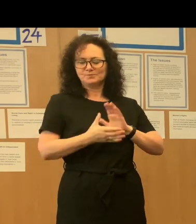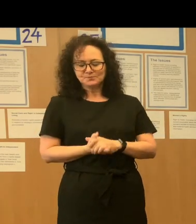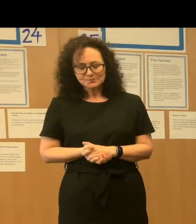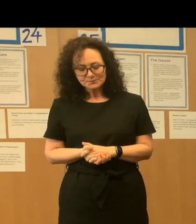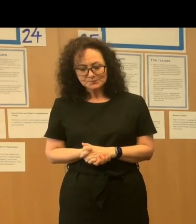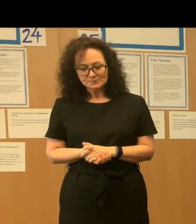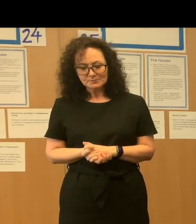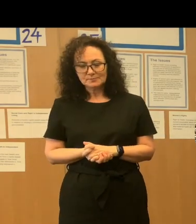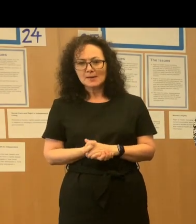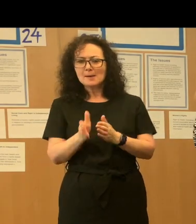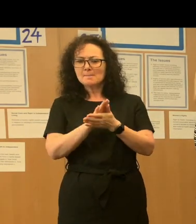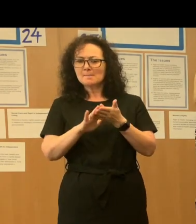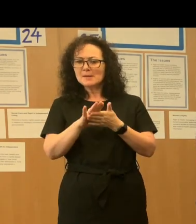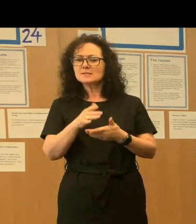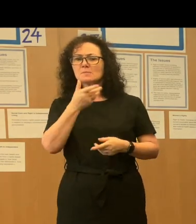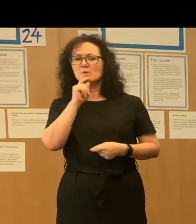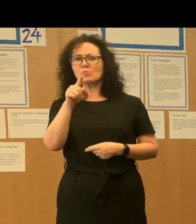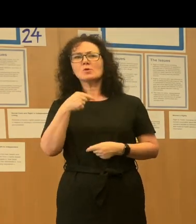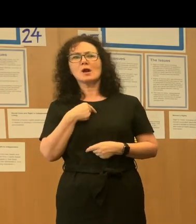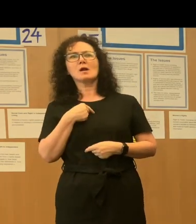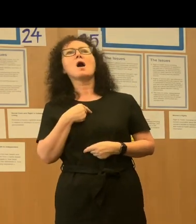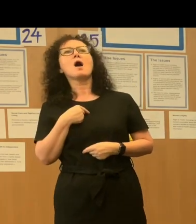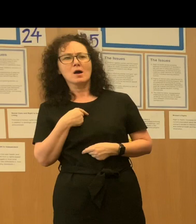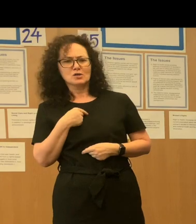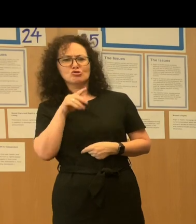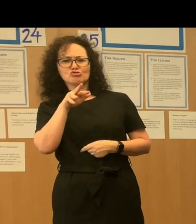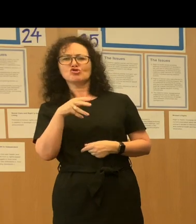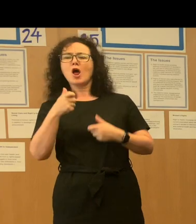that people can enforce them more easily?